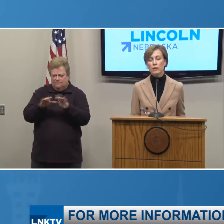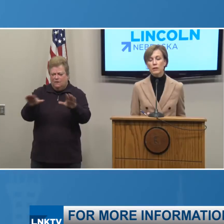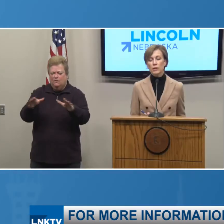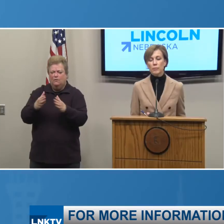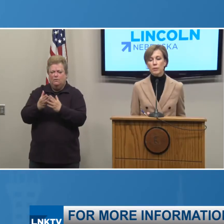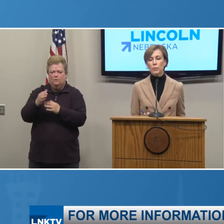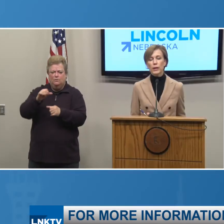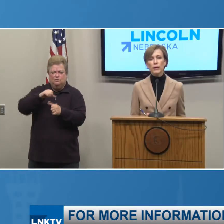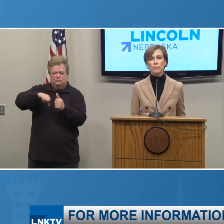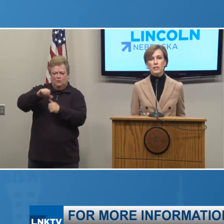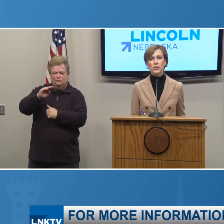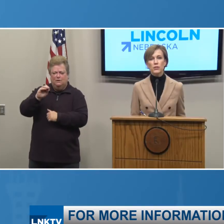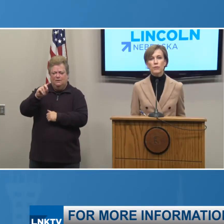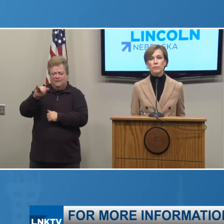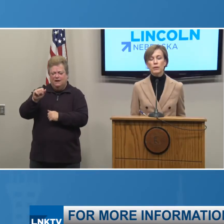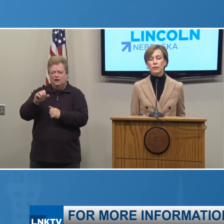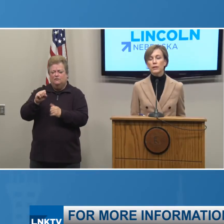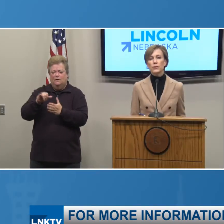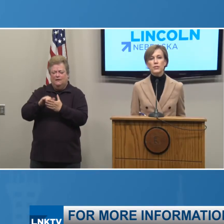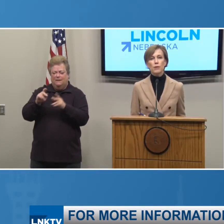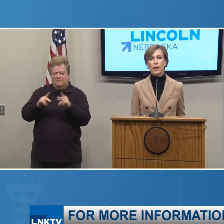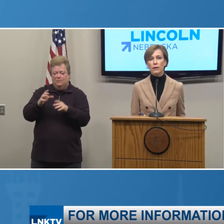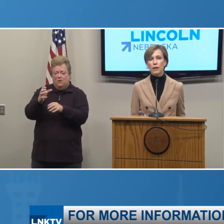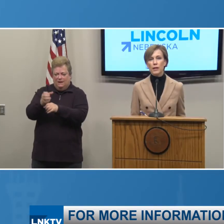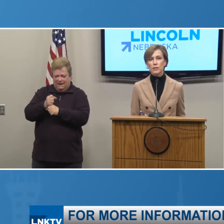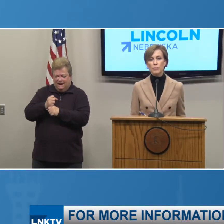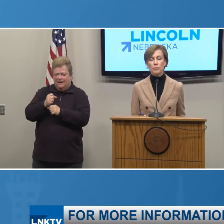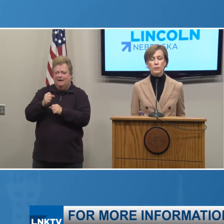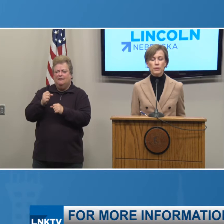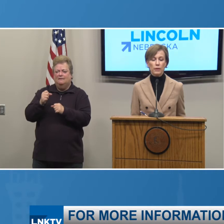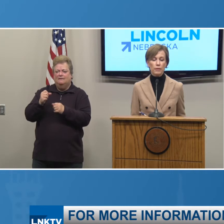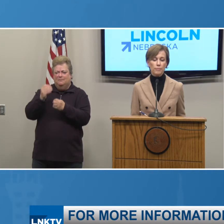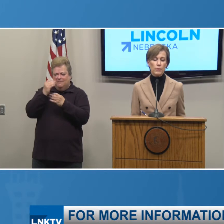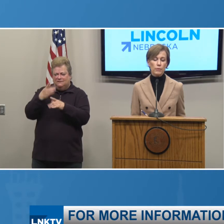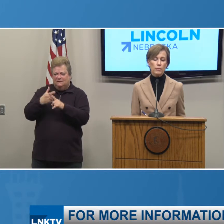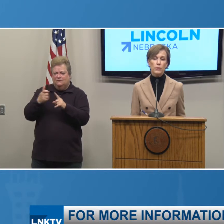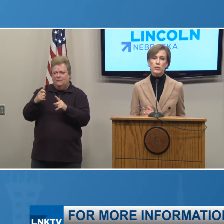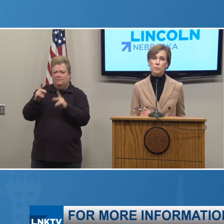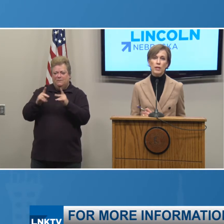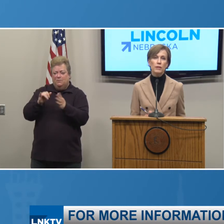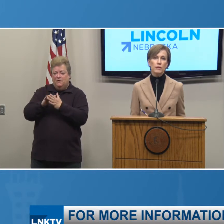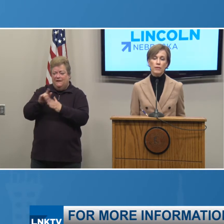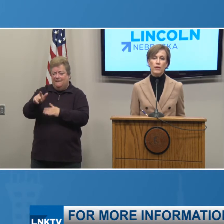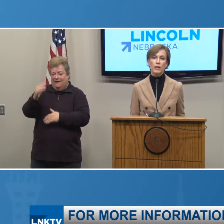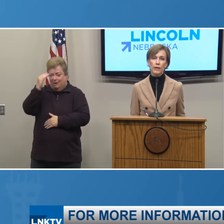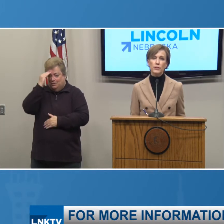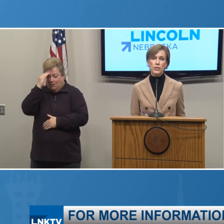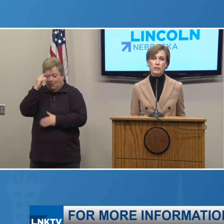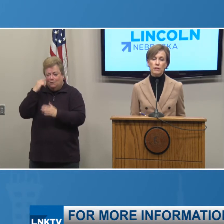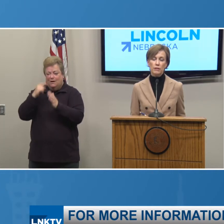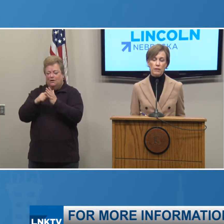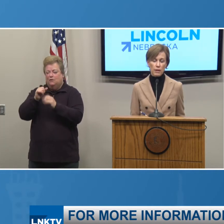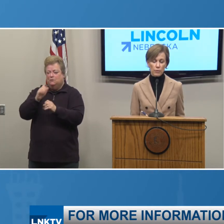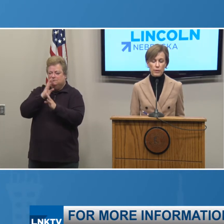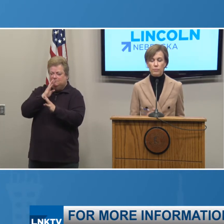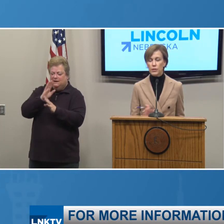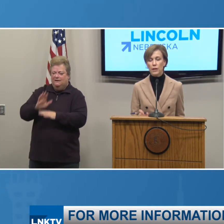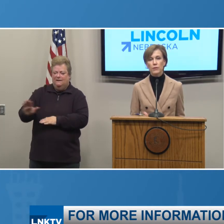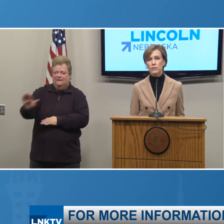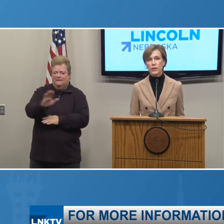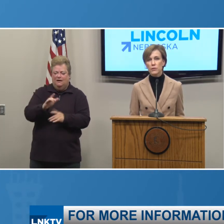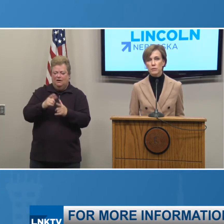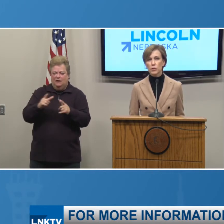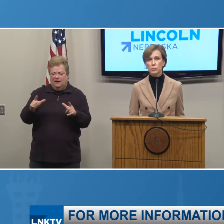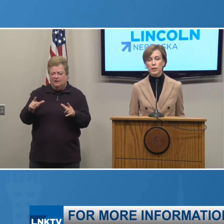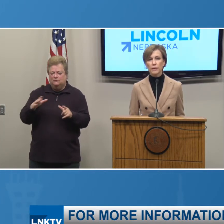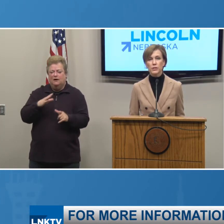so that people were getting messages from leaders they recognize, people who could speak their languages, and we shot